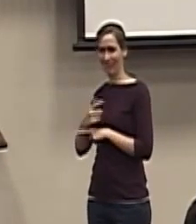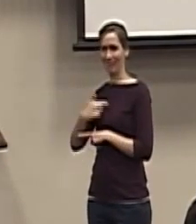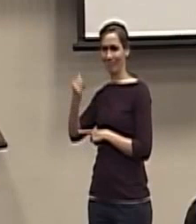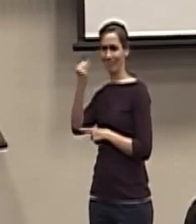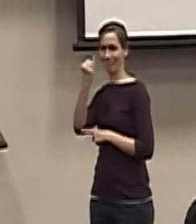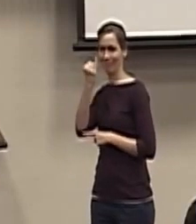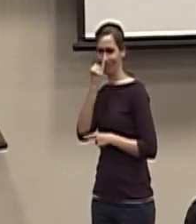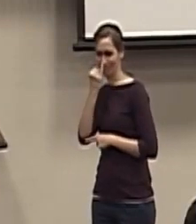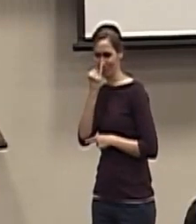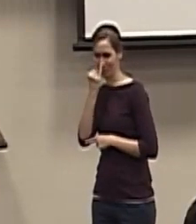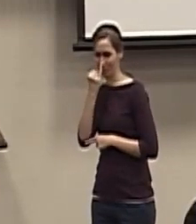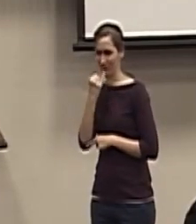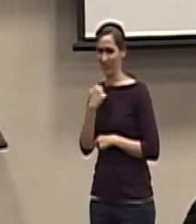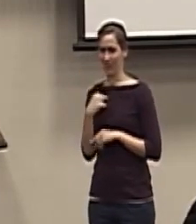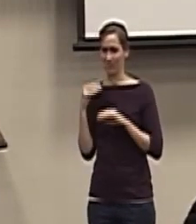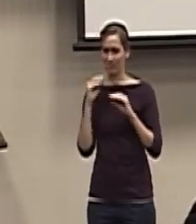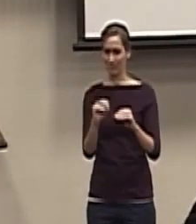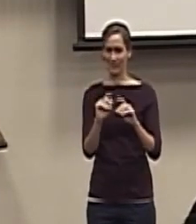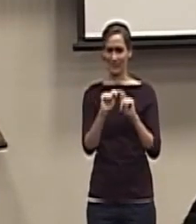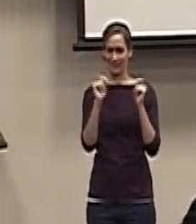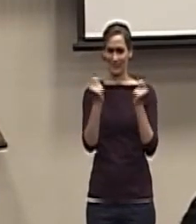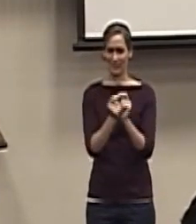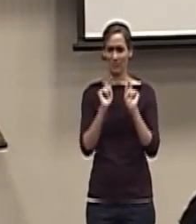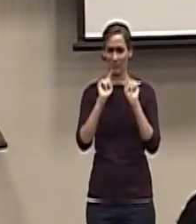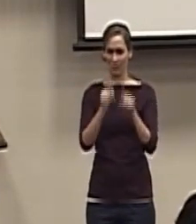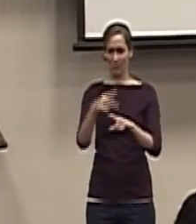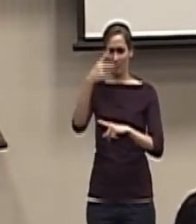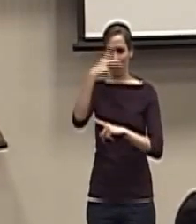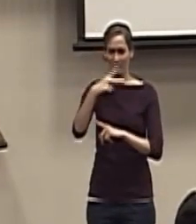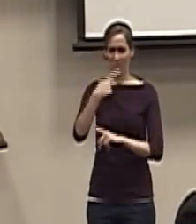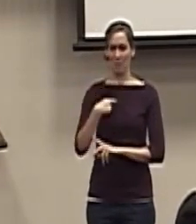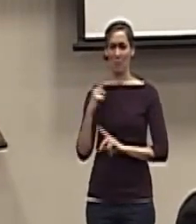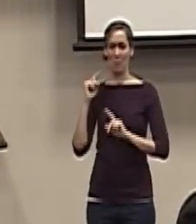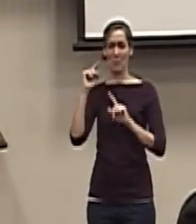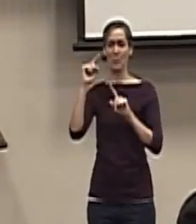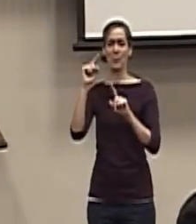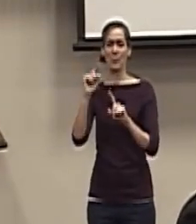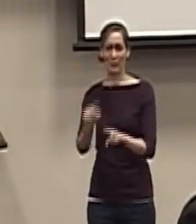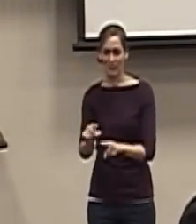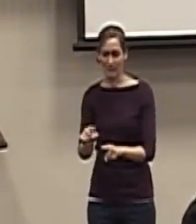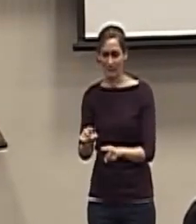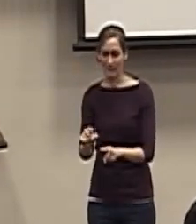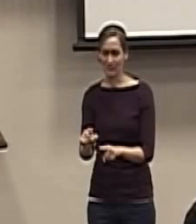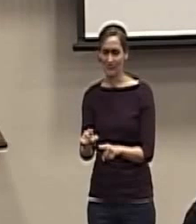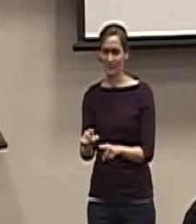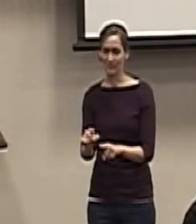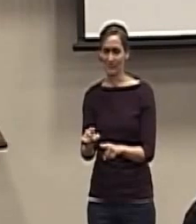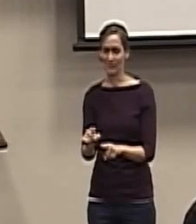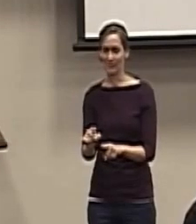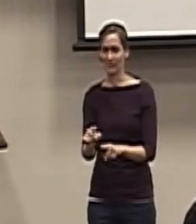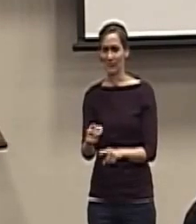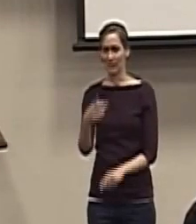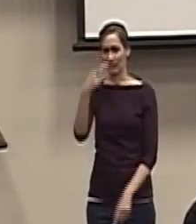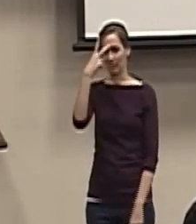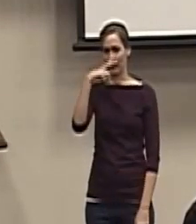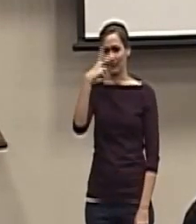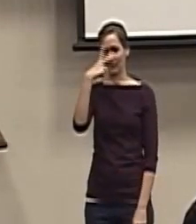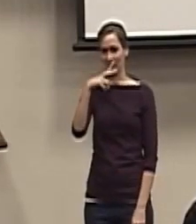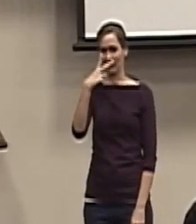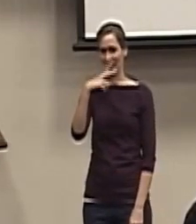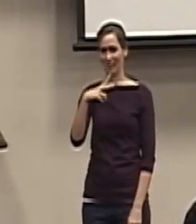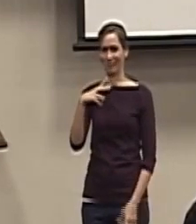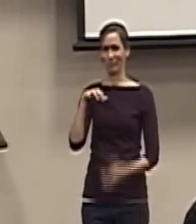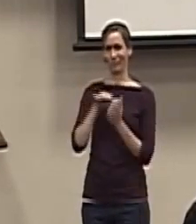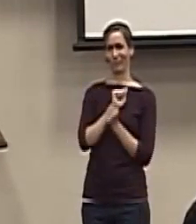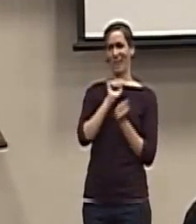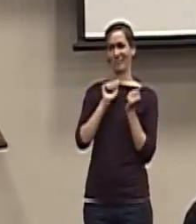Got put on a team to Mexico City, went to Mexico City in Mexico City chewed me up and spit me